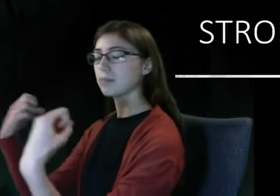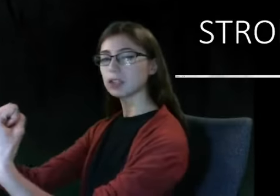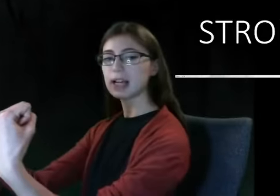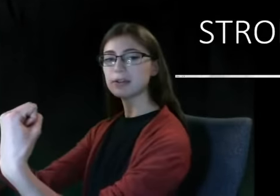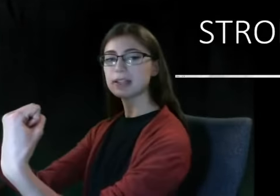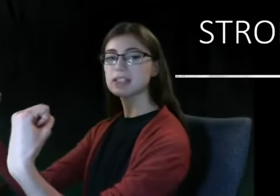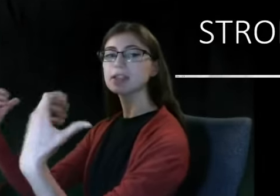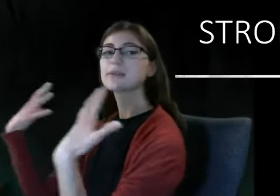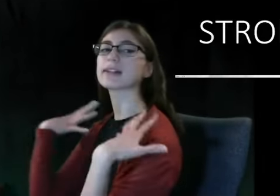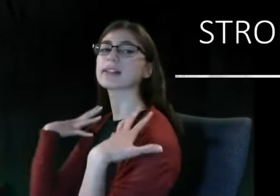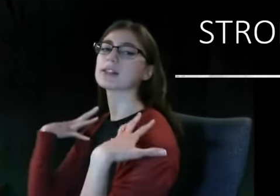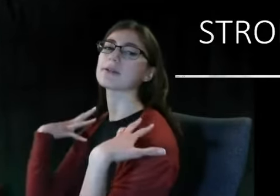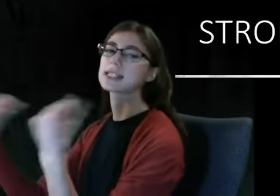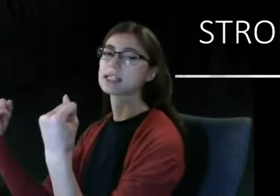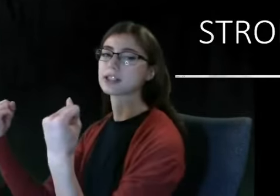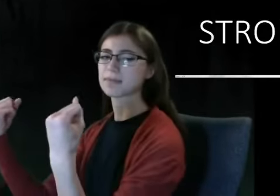out into 2 S hand shapes.